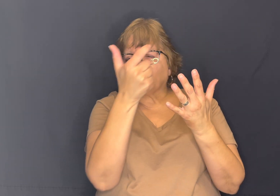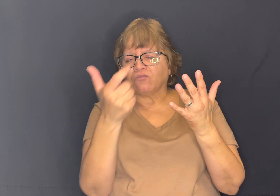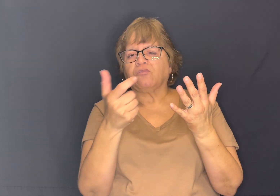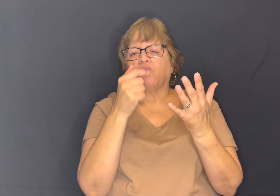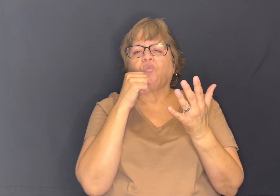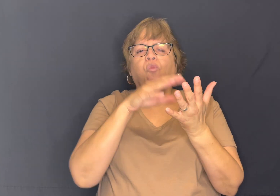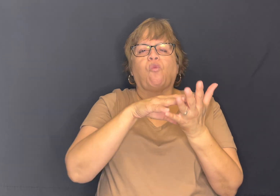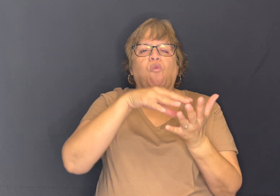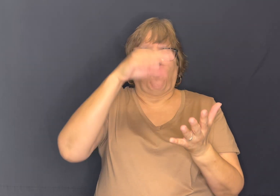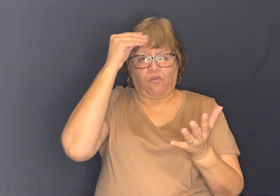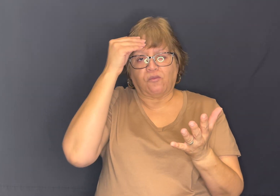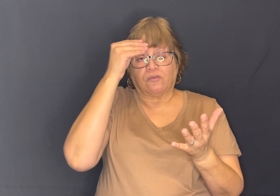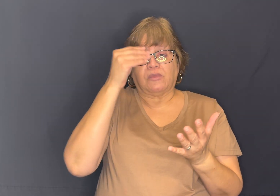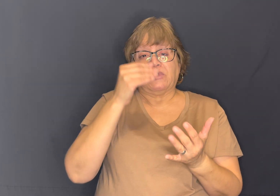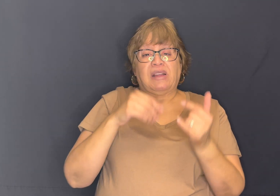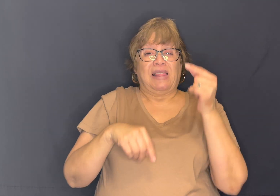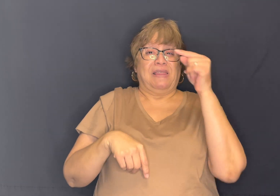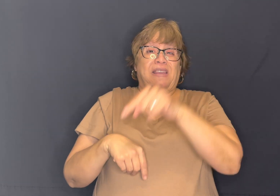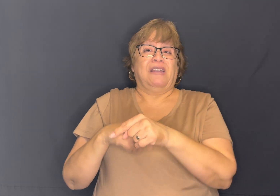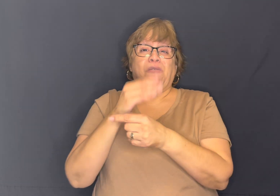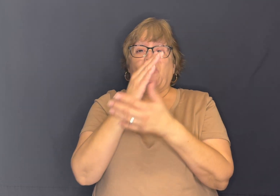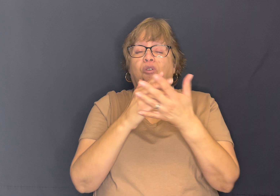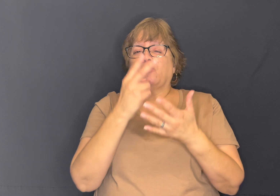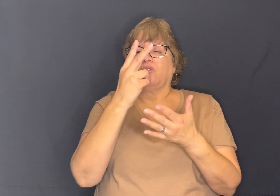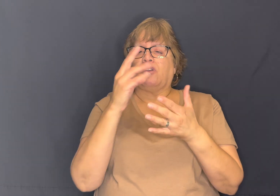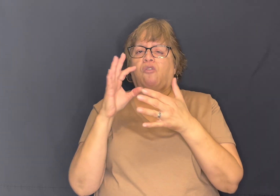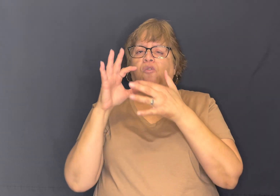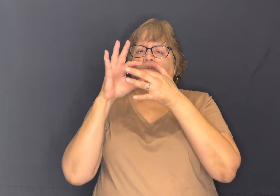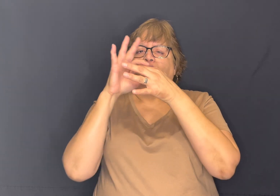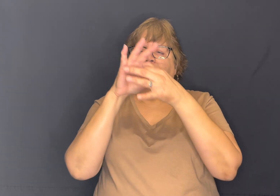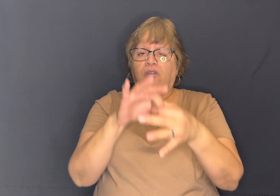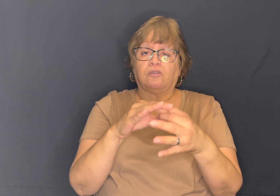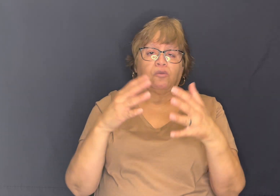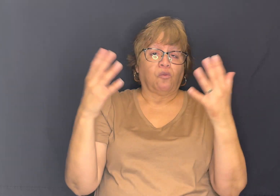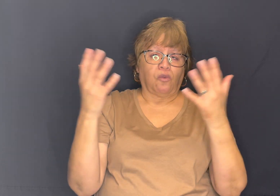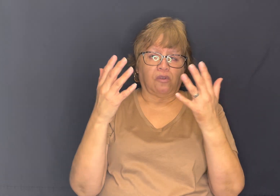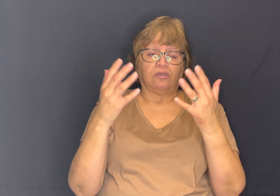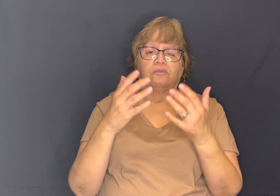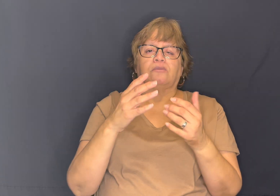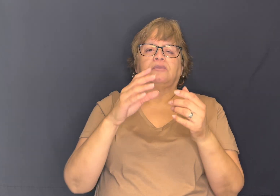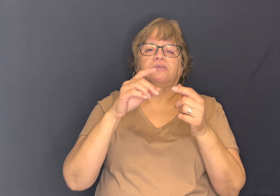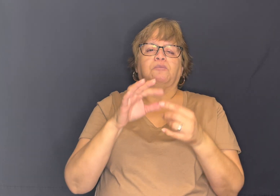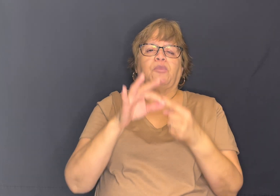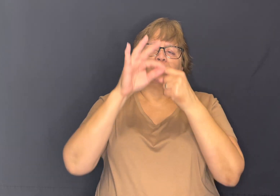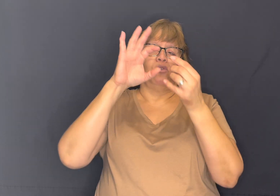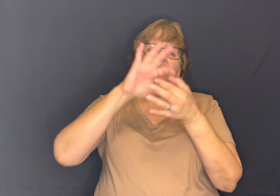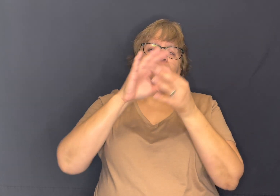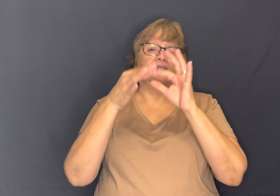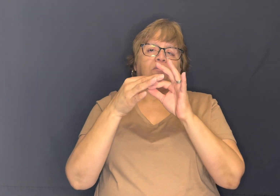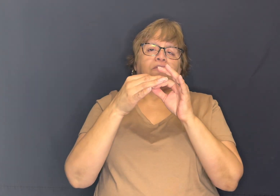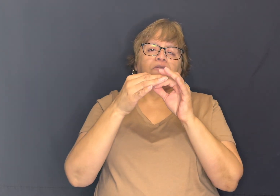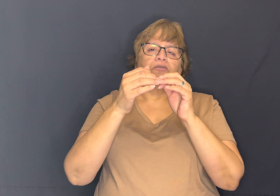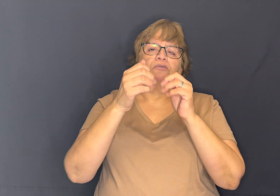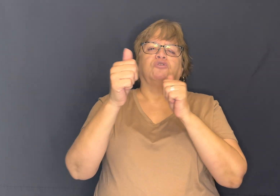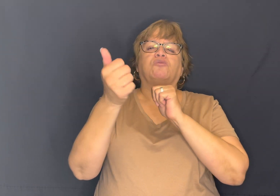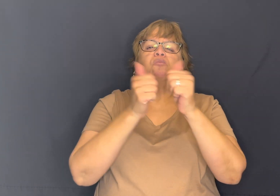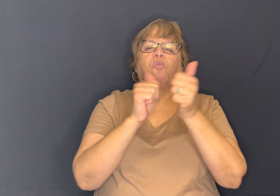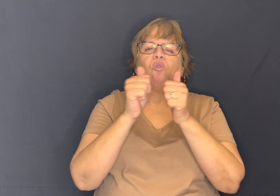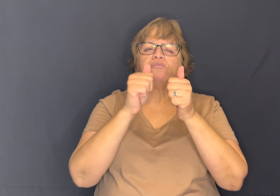back, watch that video, and you can learn some of those signs. This is part 2, and it's connected